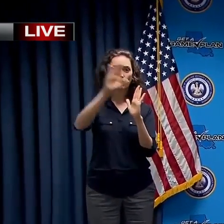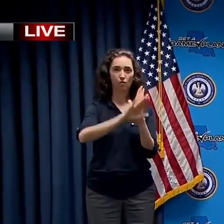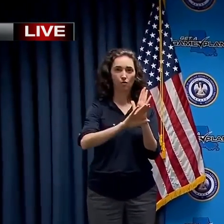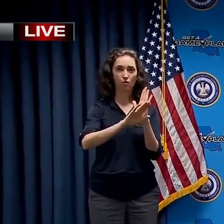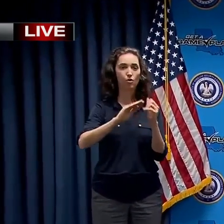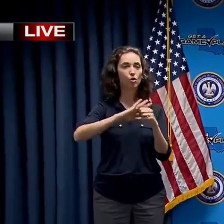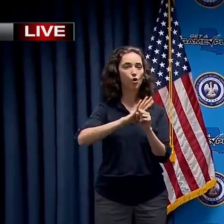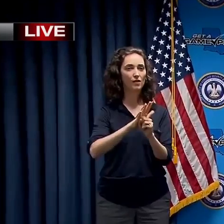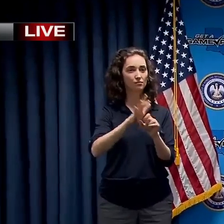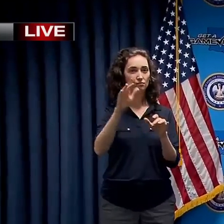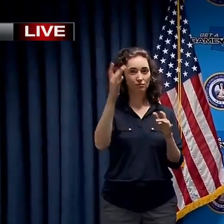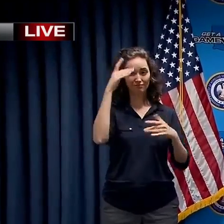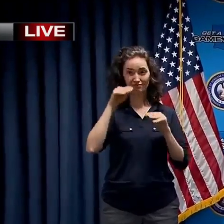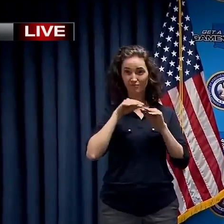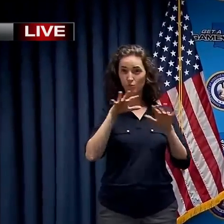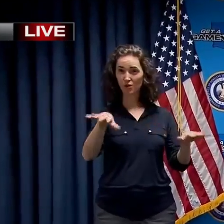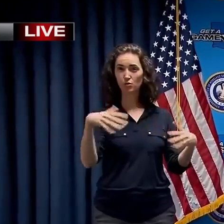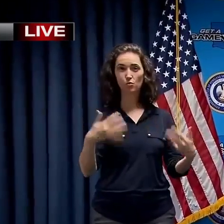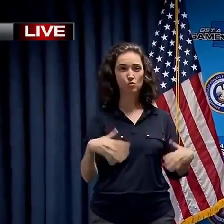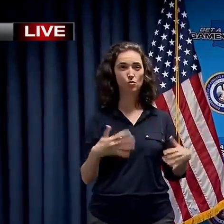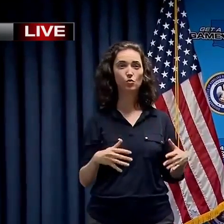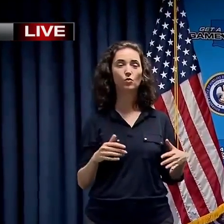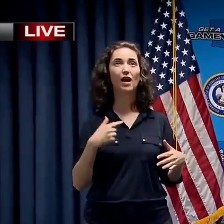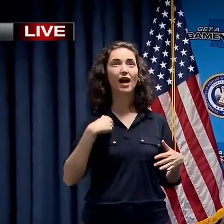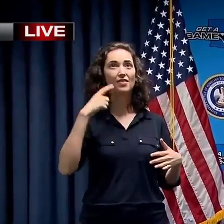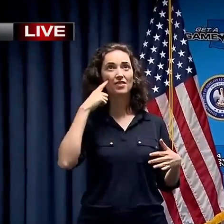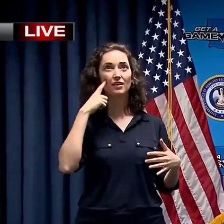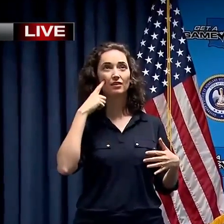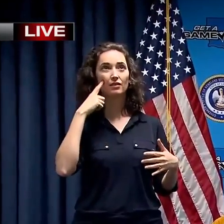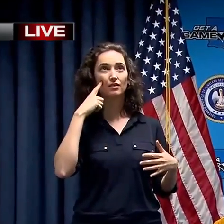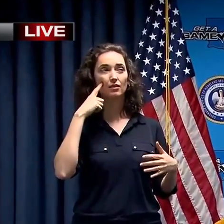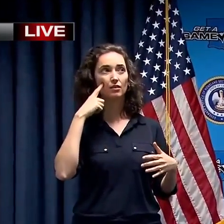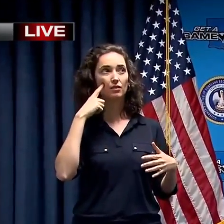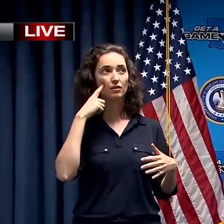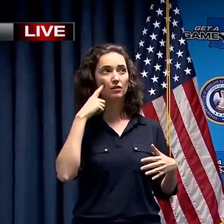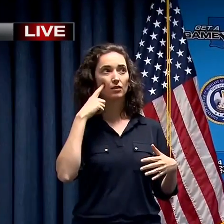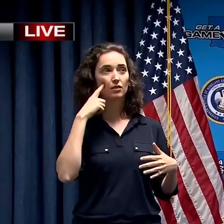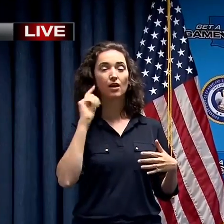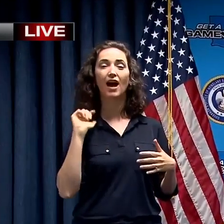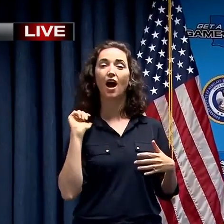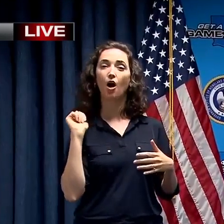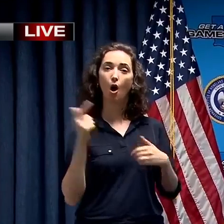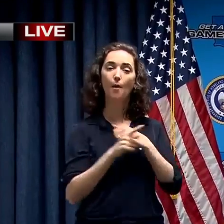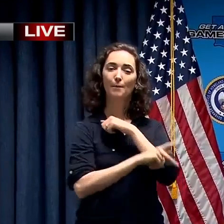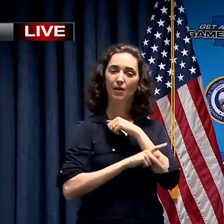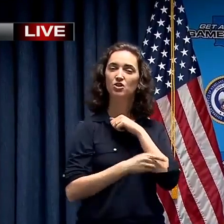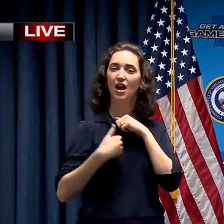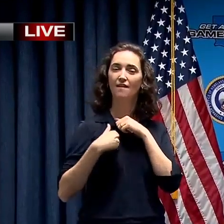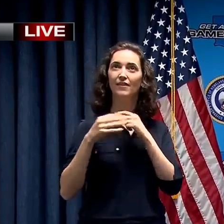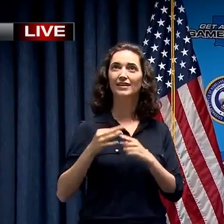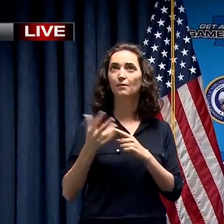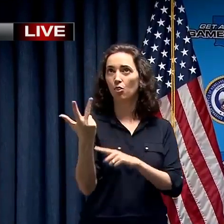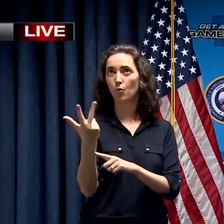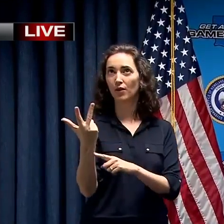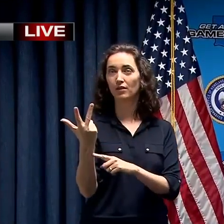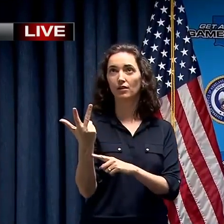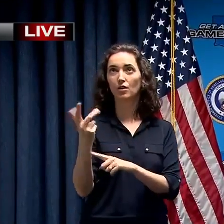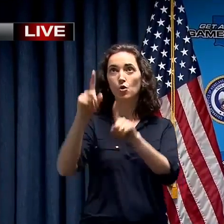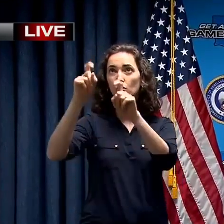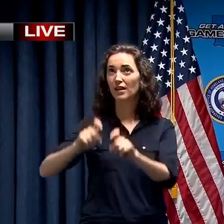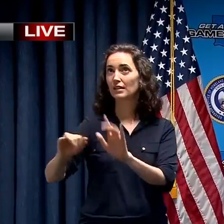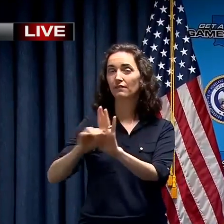disease. I think it is now in all but 3 of our parishes by test result, but